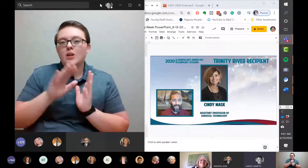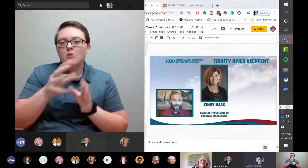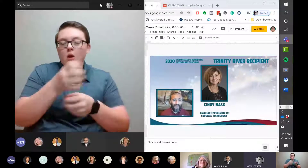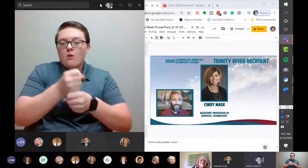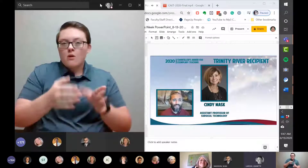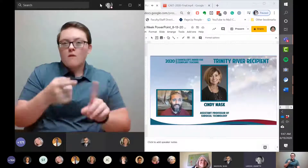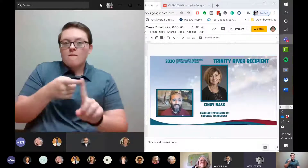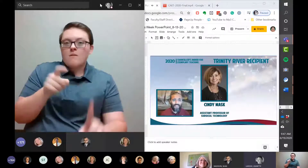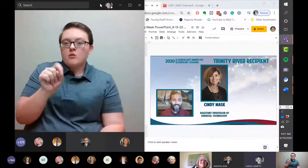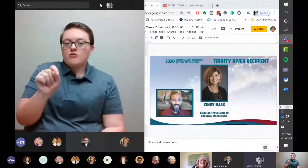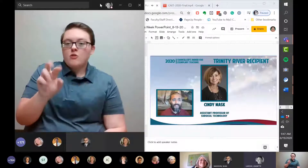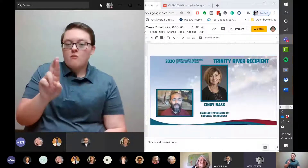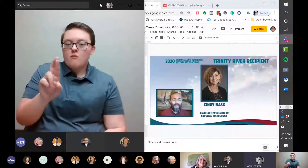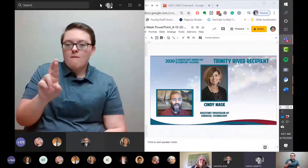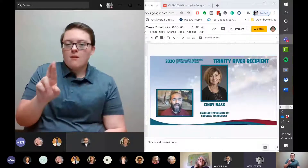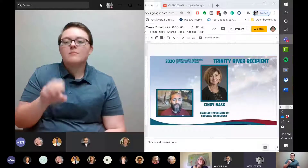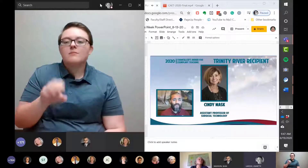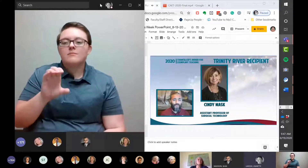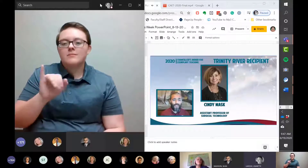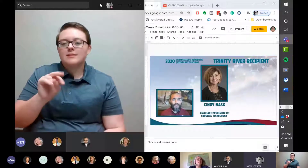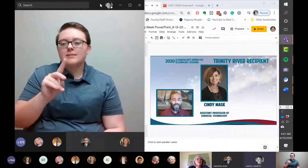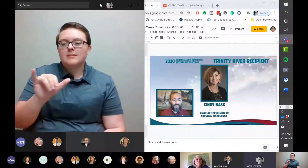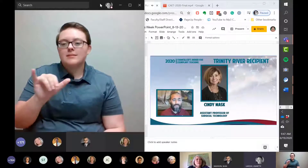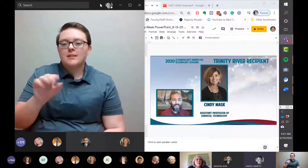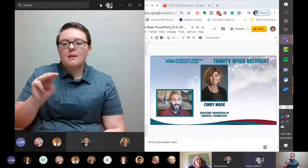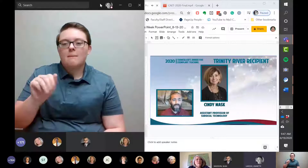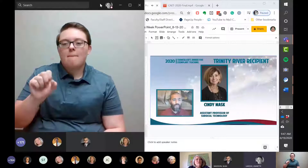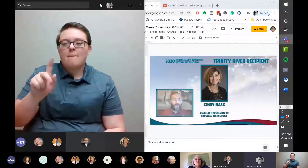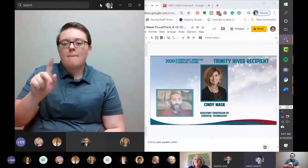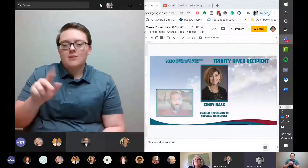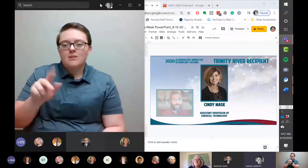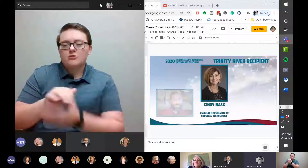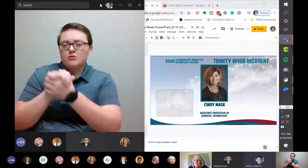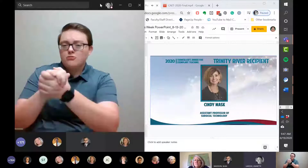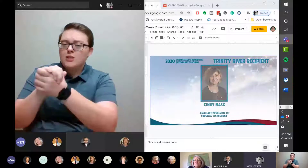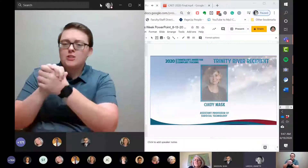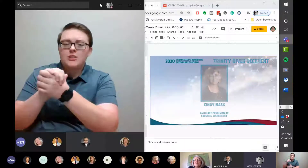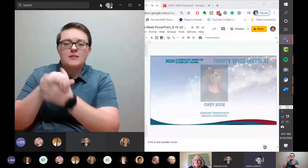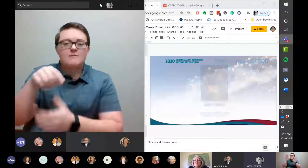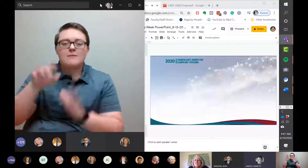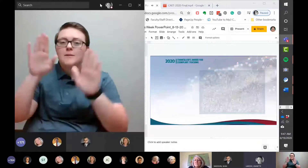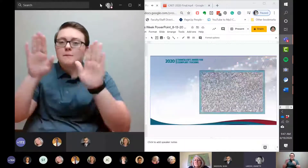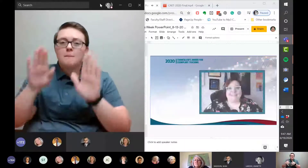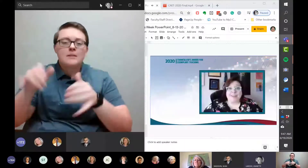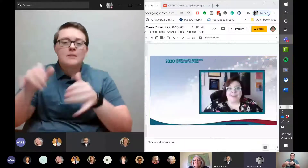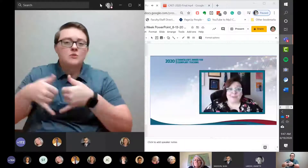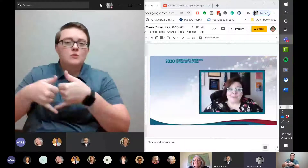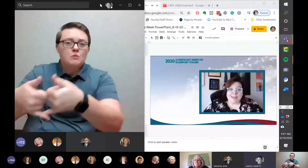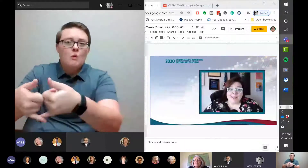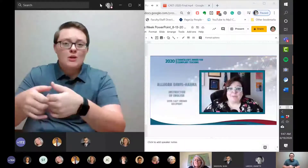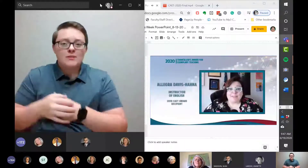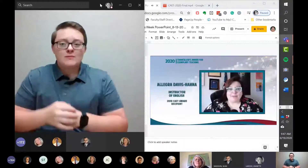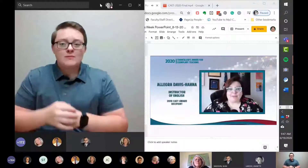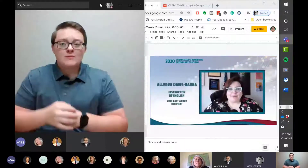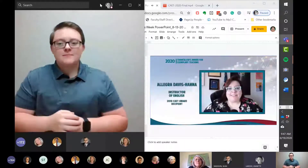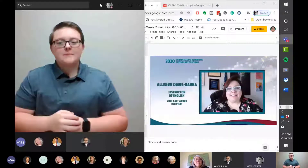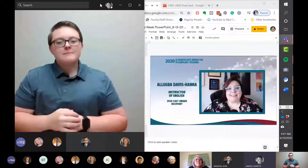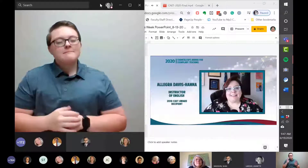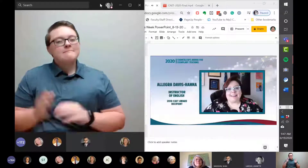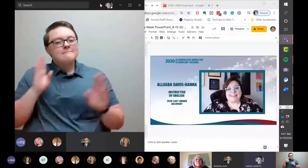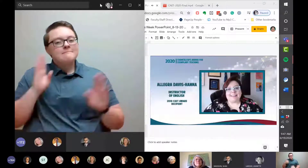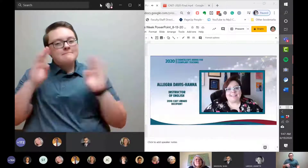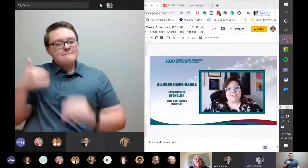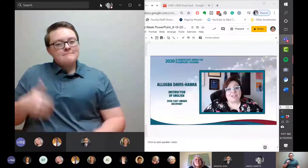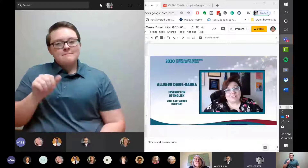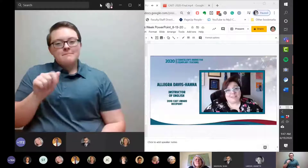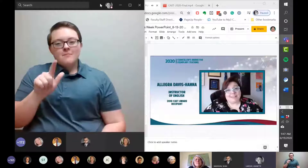Mask. Congratulations, Cindy, on your winning this amazing award. Hello, I'm Allegra Davis